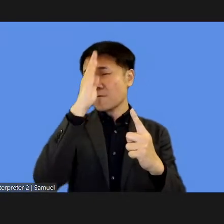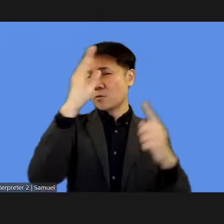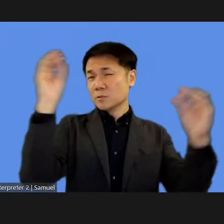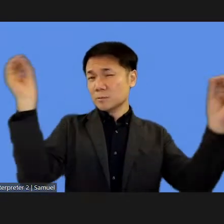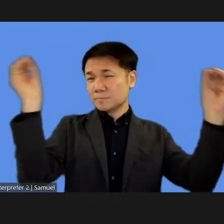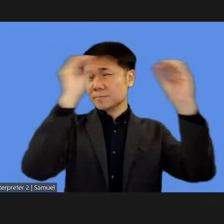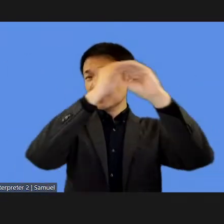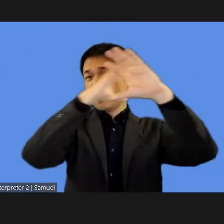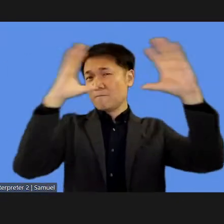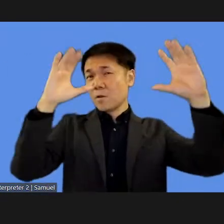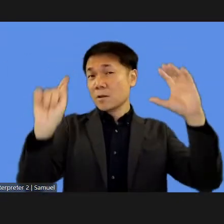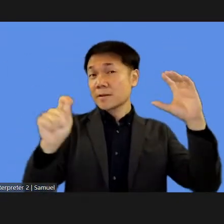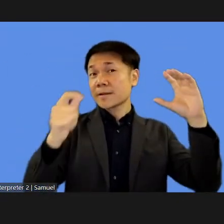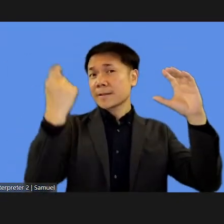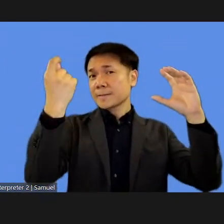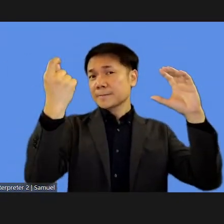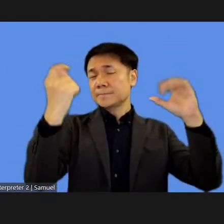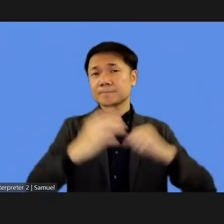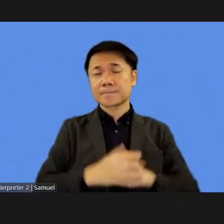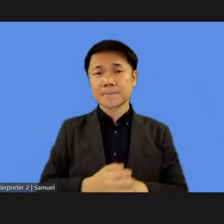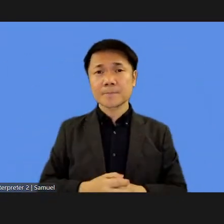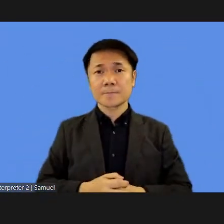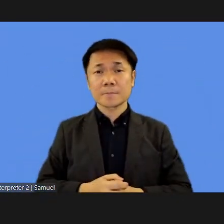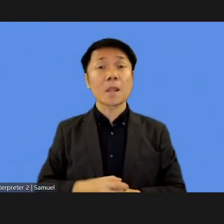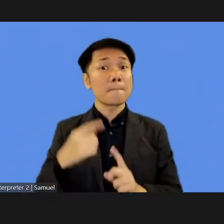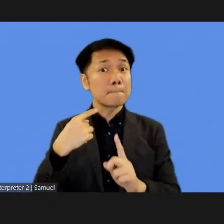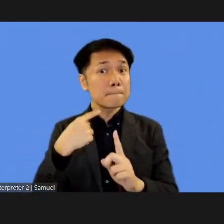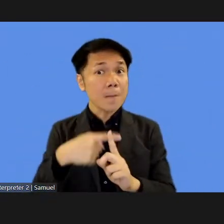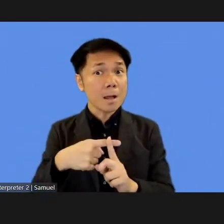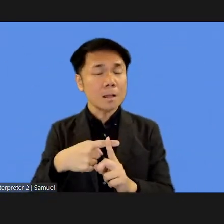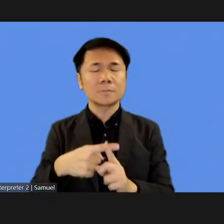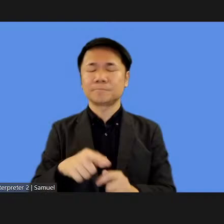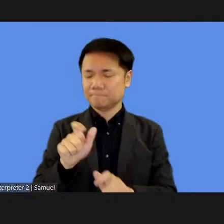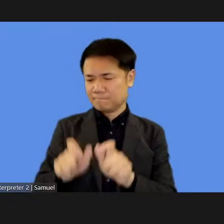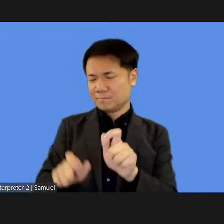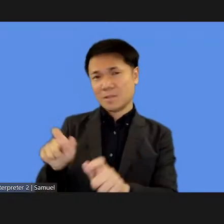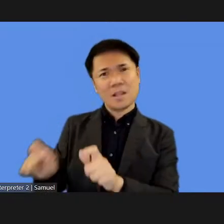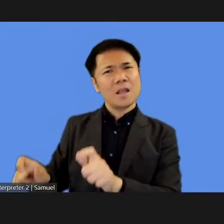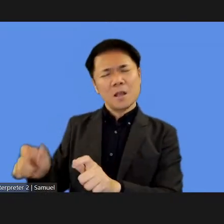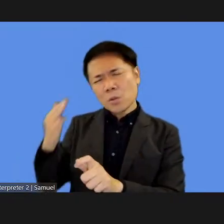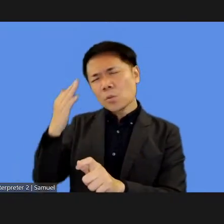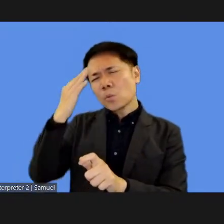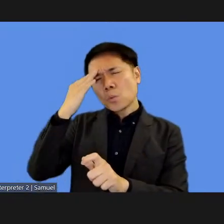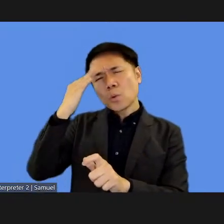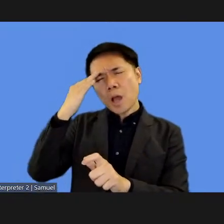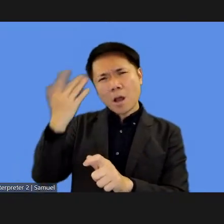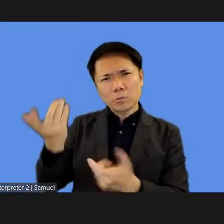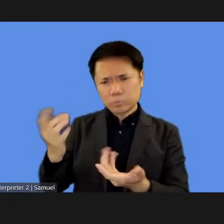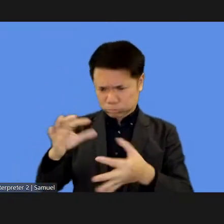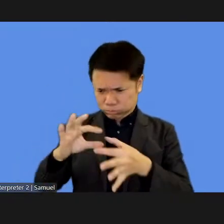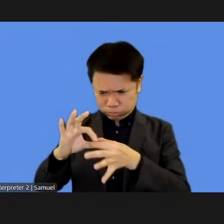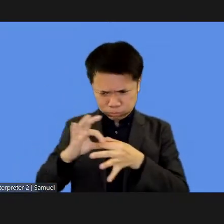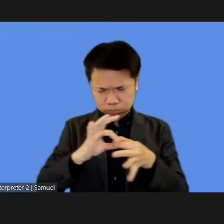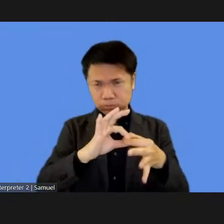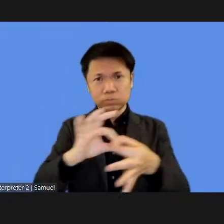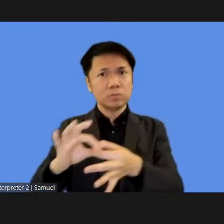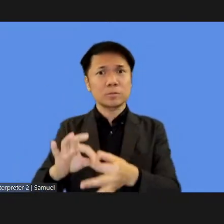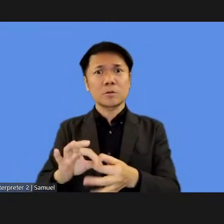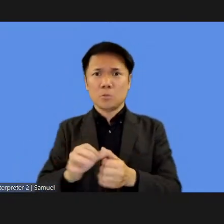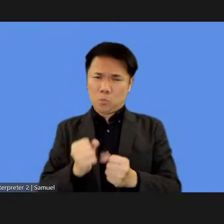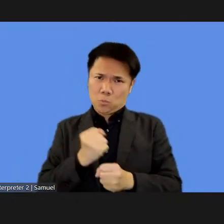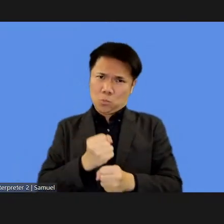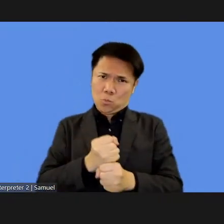our aspirations are and what we can be able to do at our individual level, but also